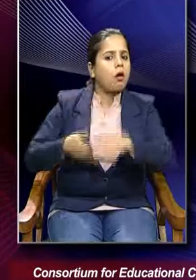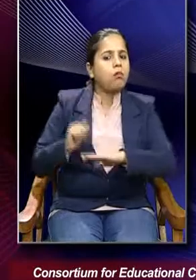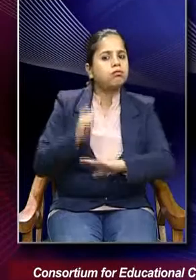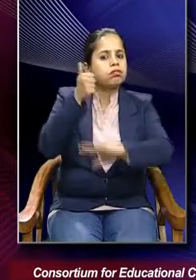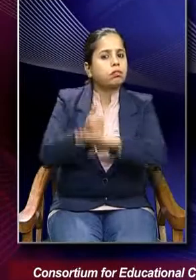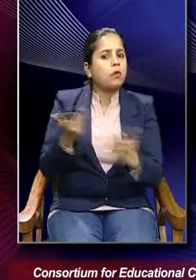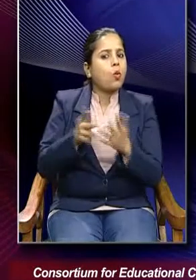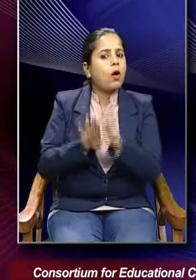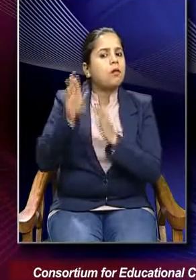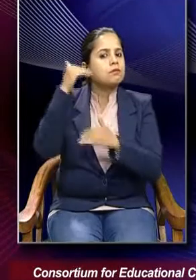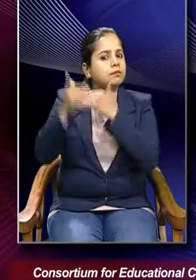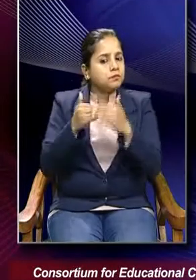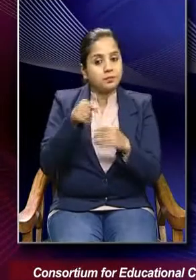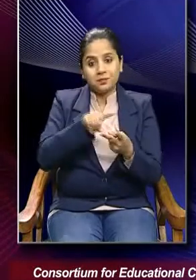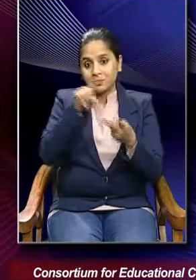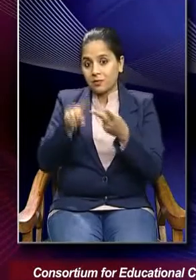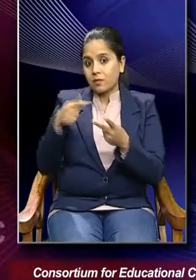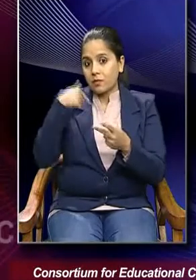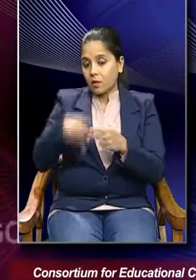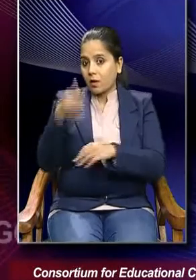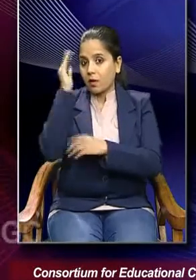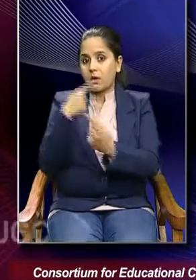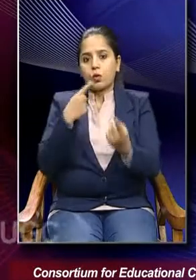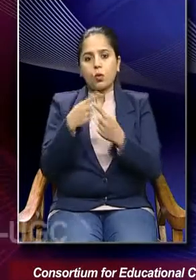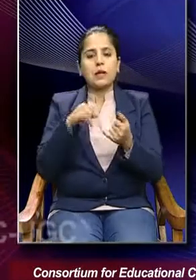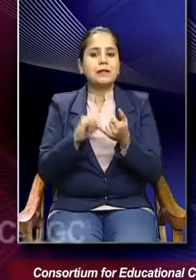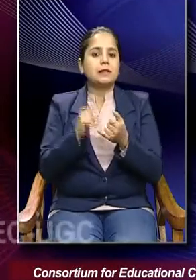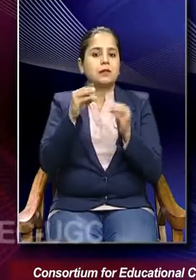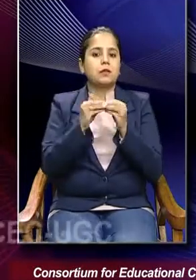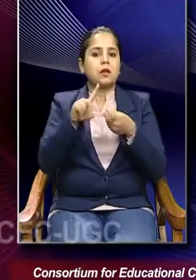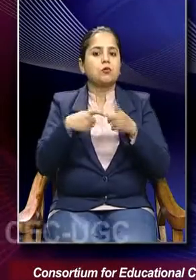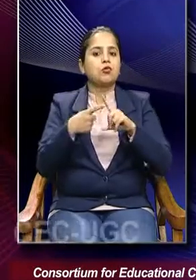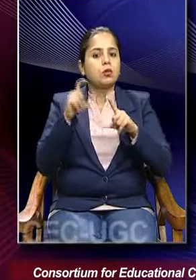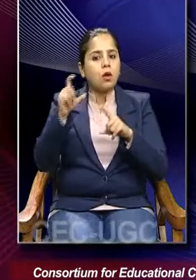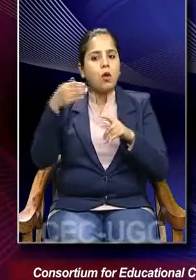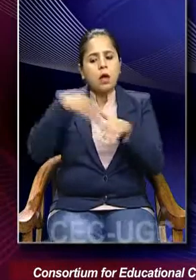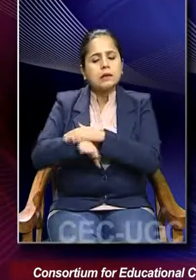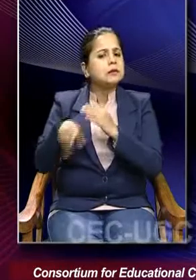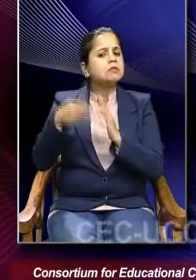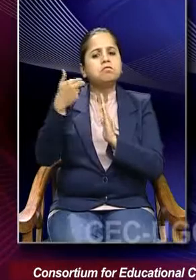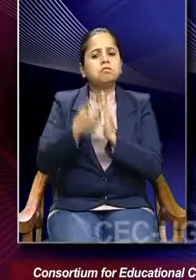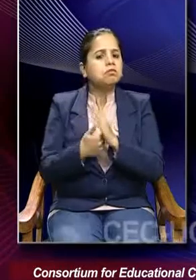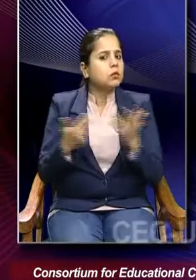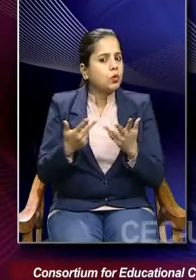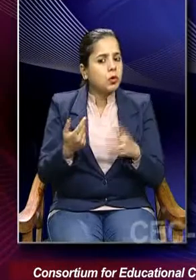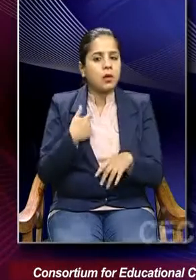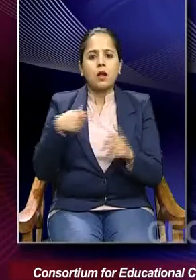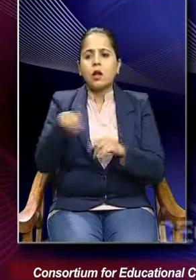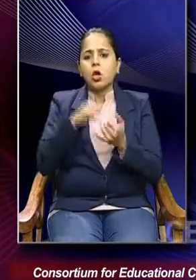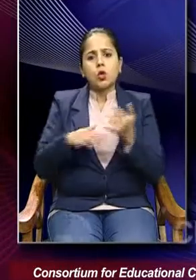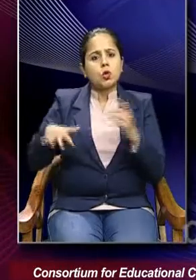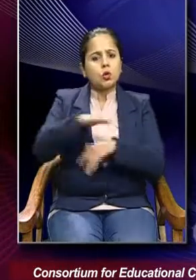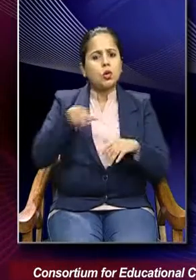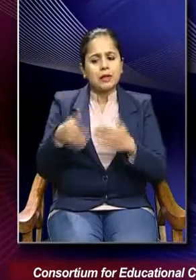this lecture, we are going to talk about the subject matter of sociology. That means, what do